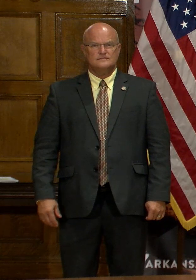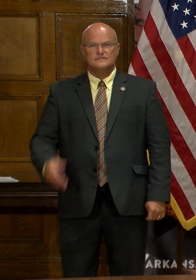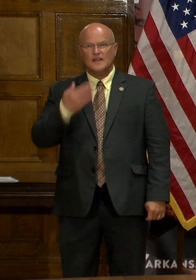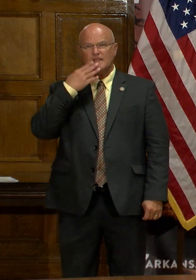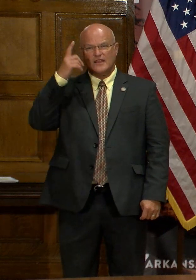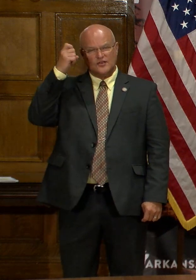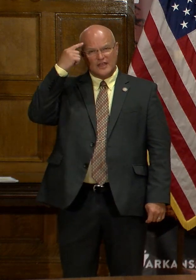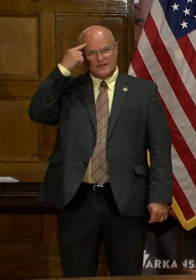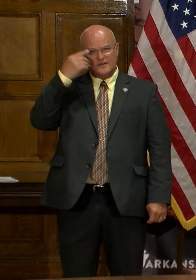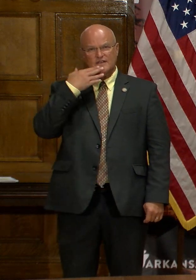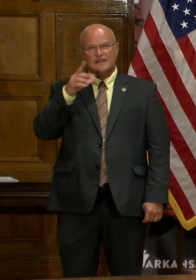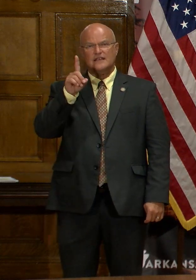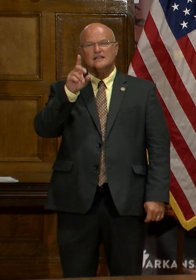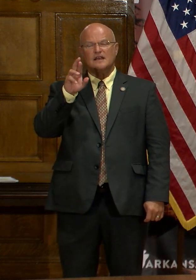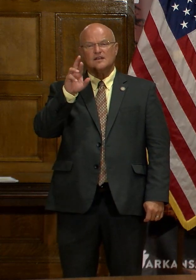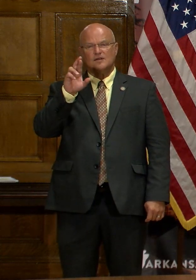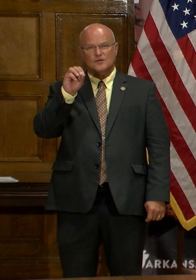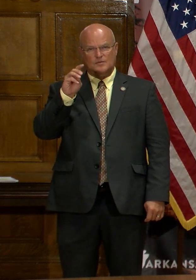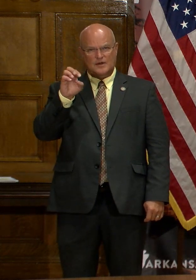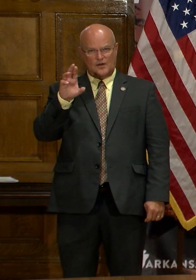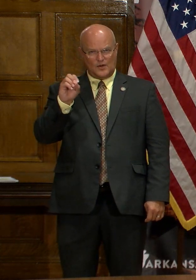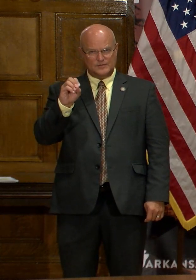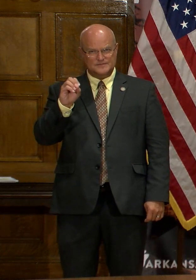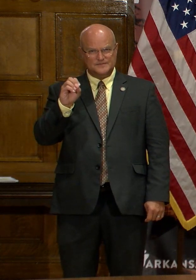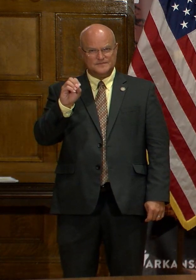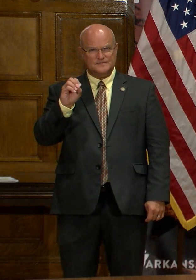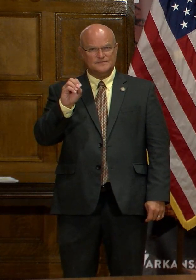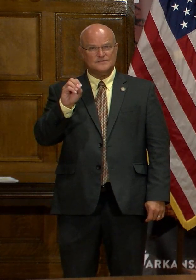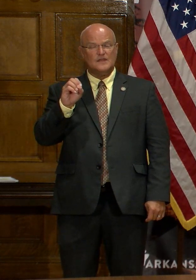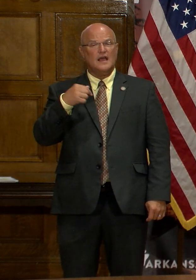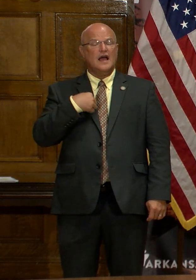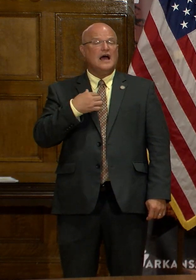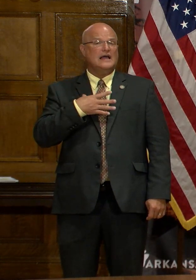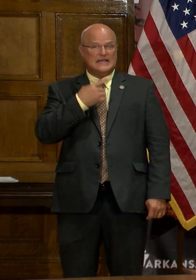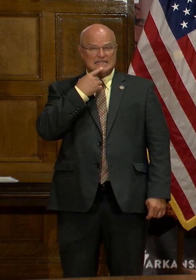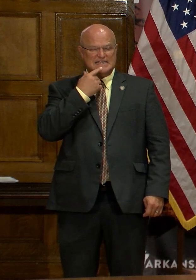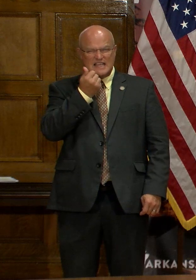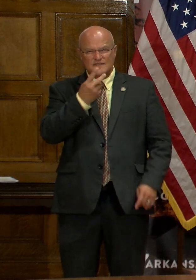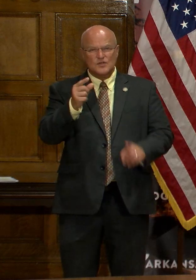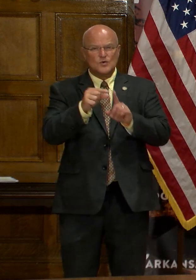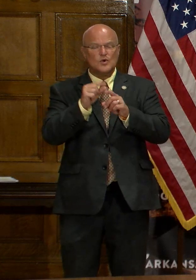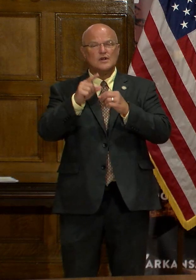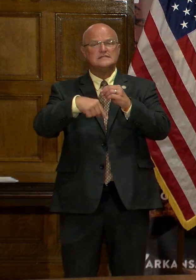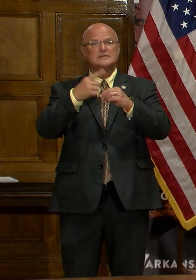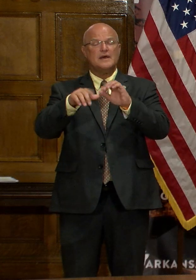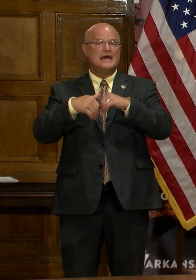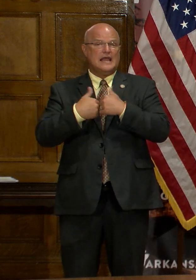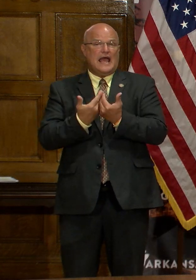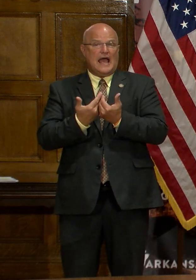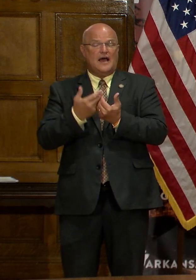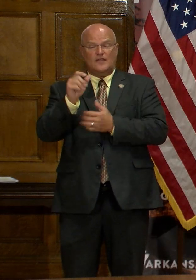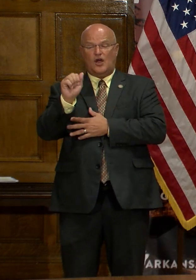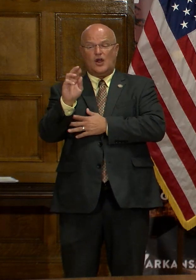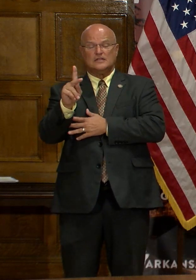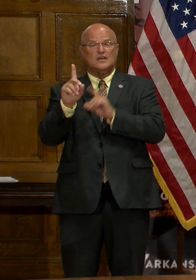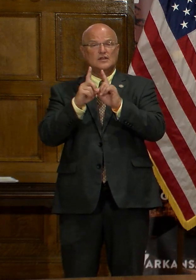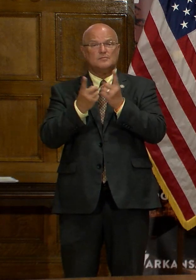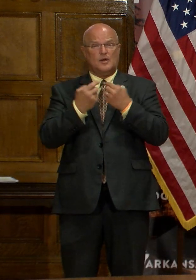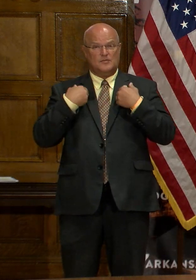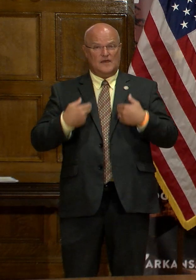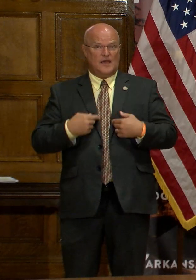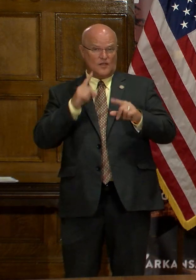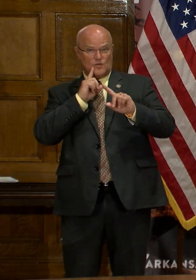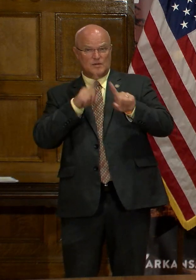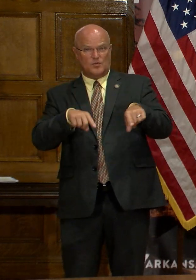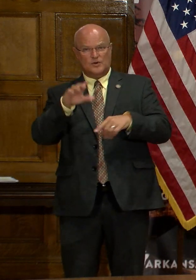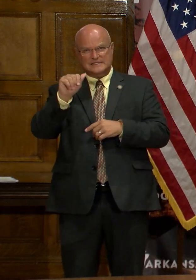Thank you, Governor. Thank you, Dr. Romero. So I'd like to say a few words about how the Arkansas Department of Health